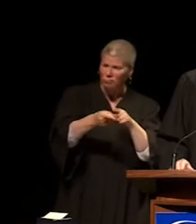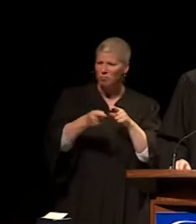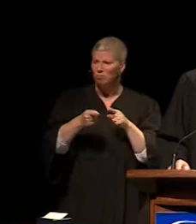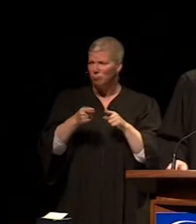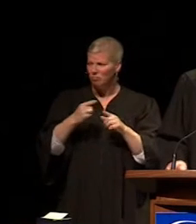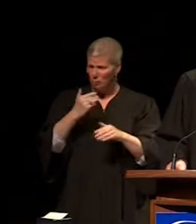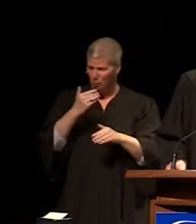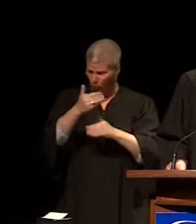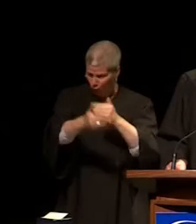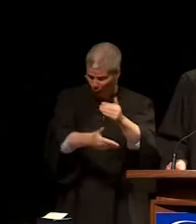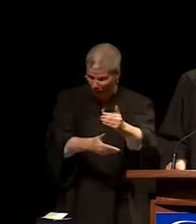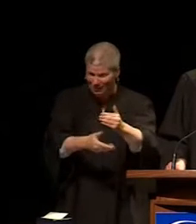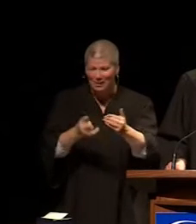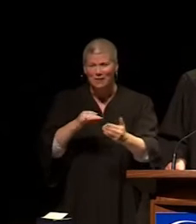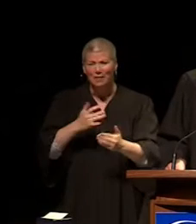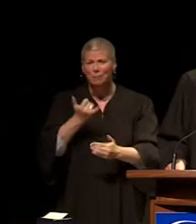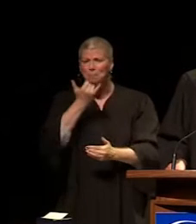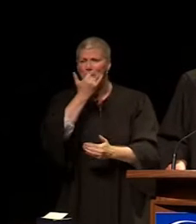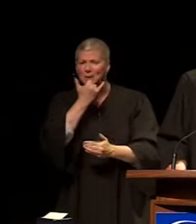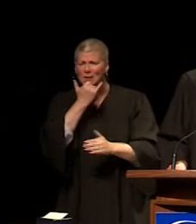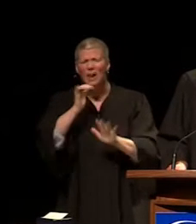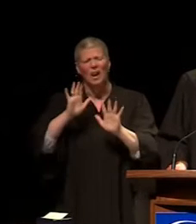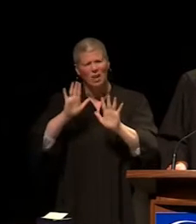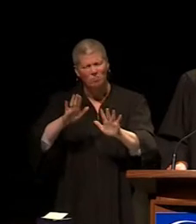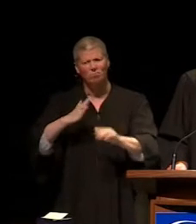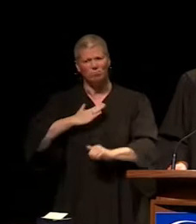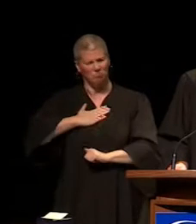We all make mistakes.